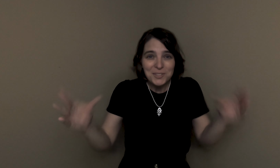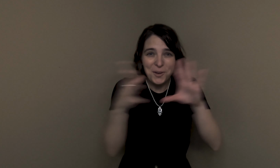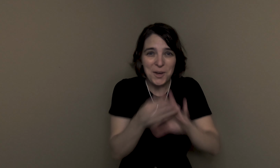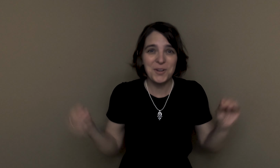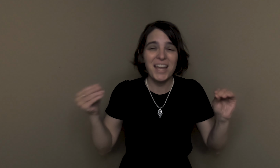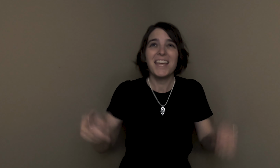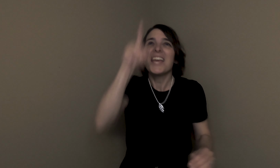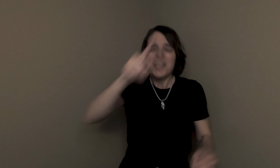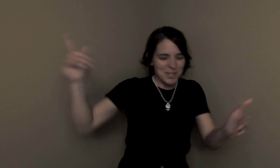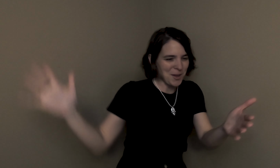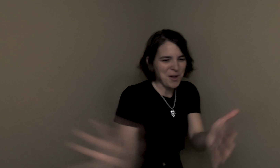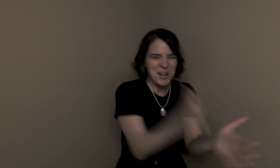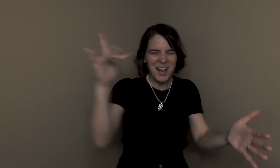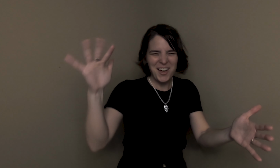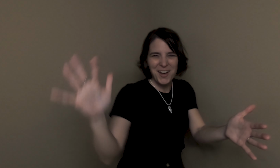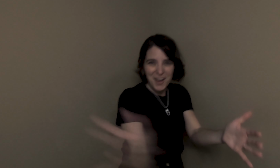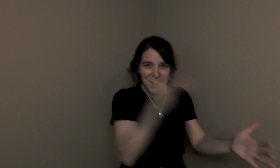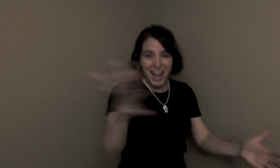story, your glory